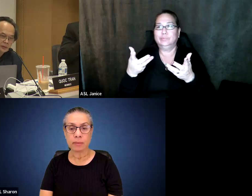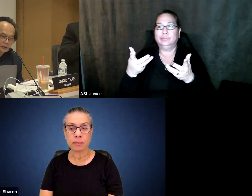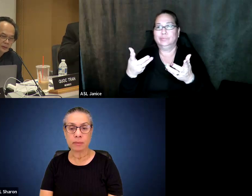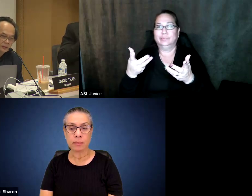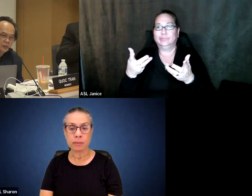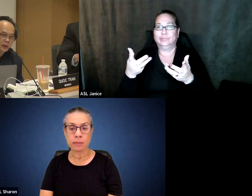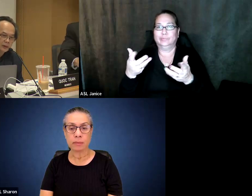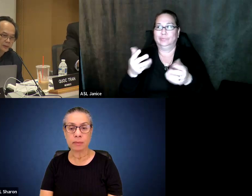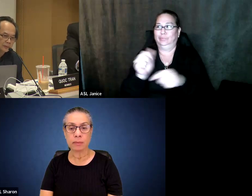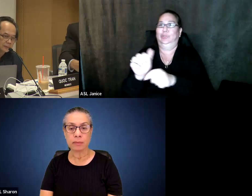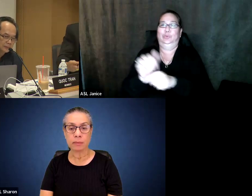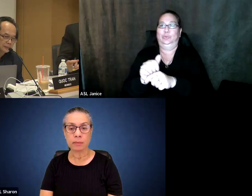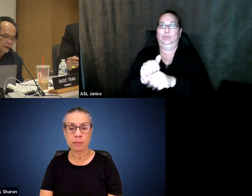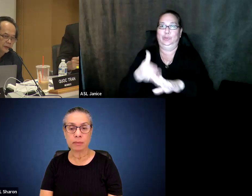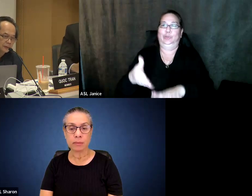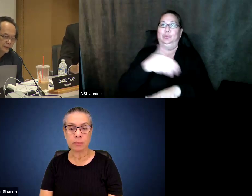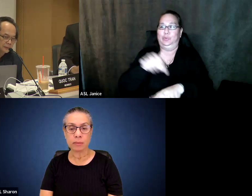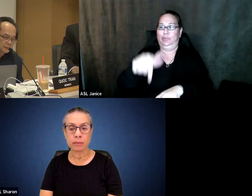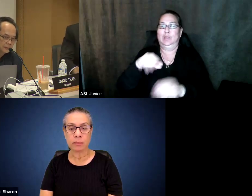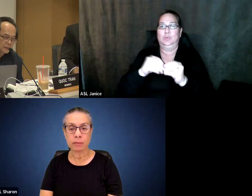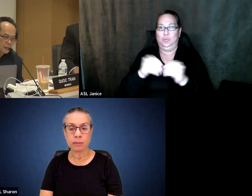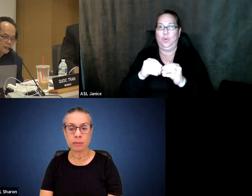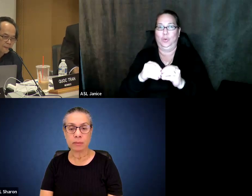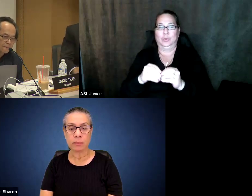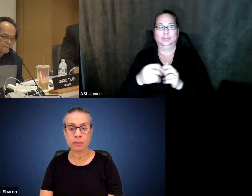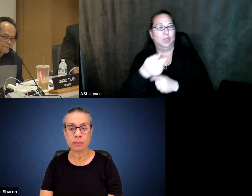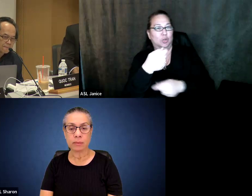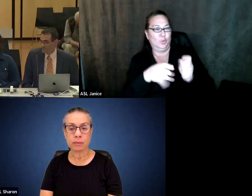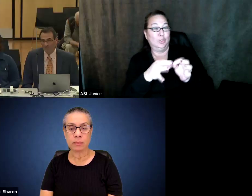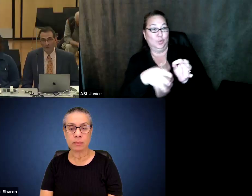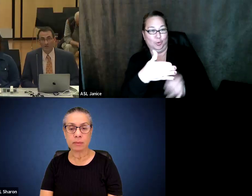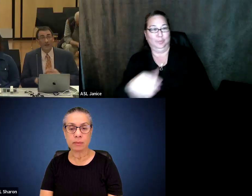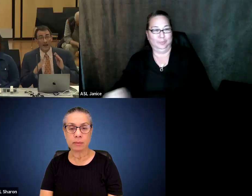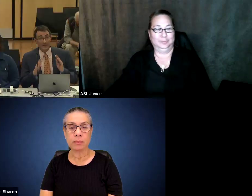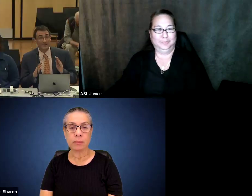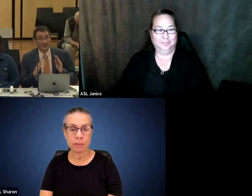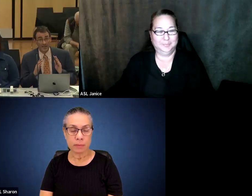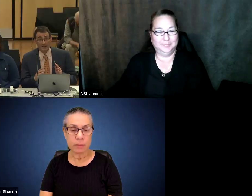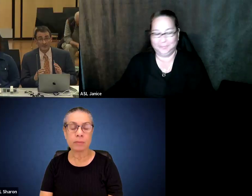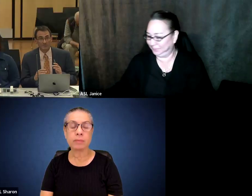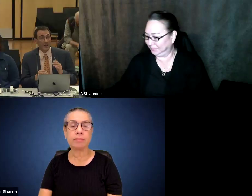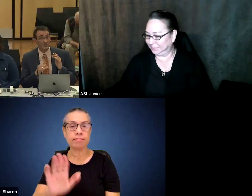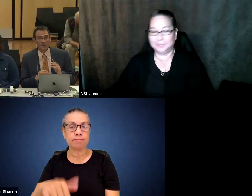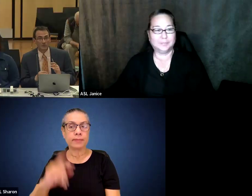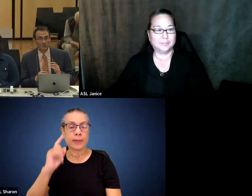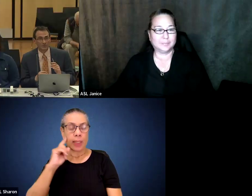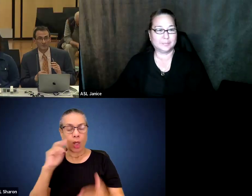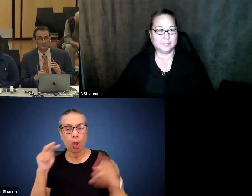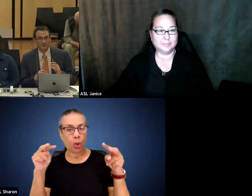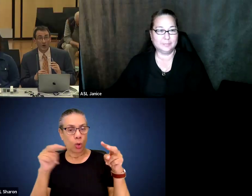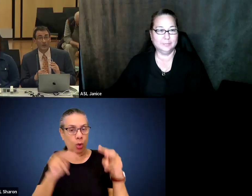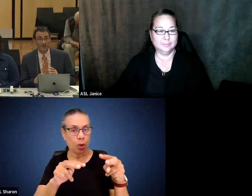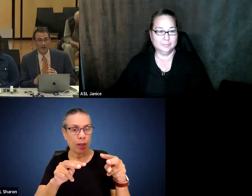this more. The schools, I heard Katie make a sound, look at the attendance by